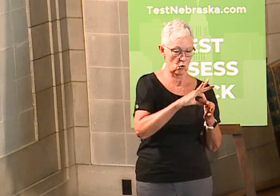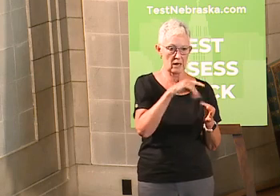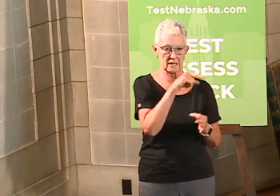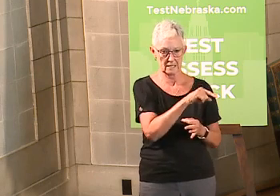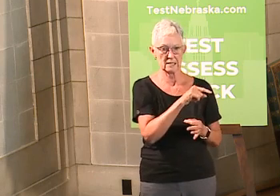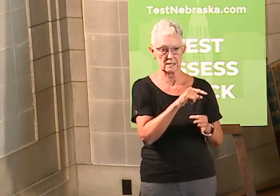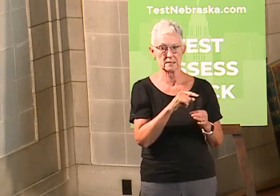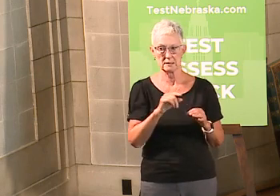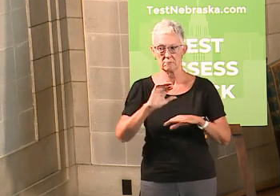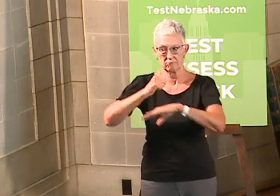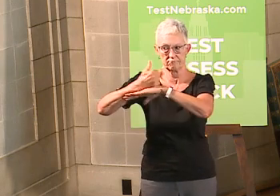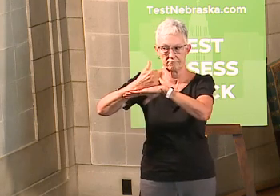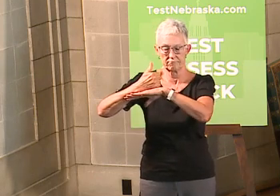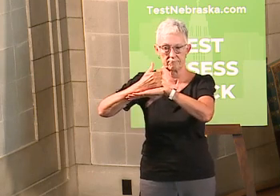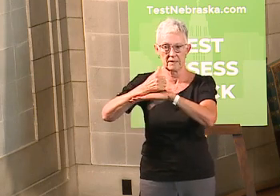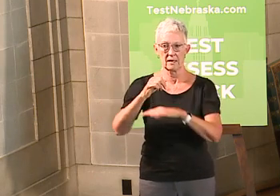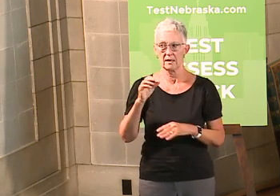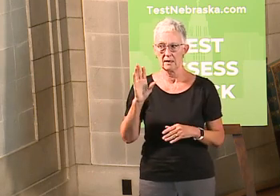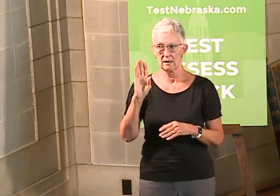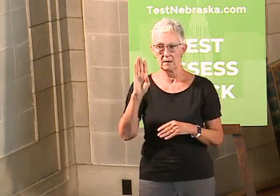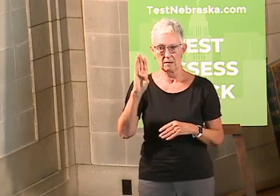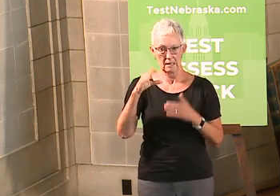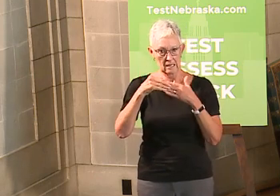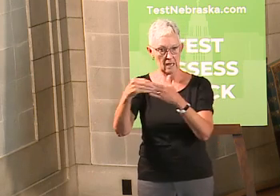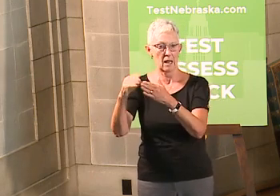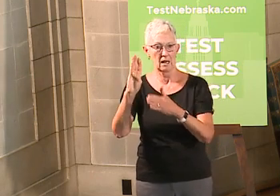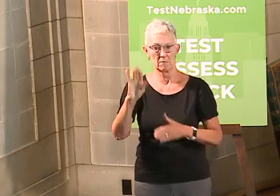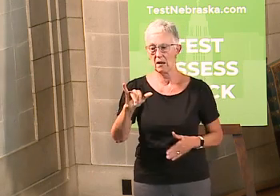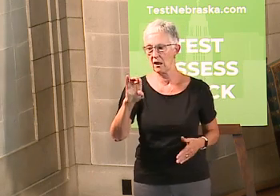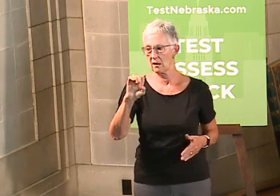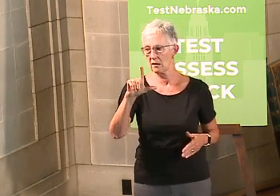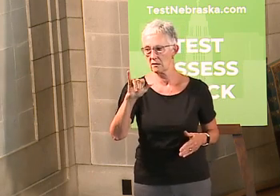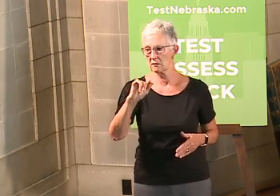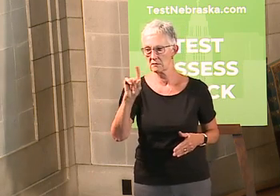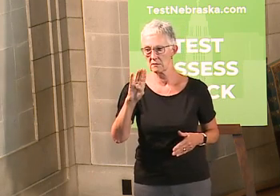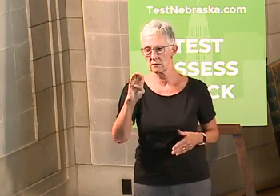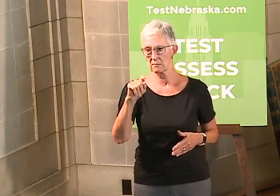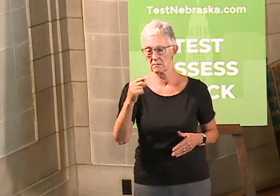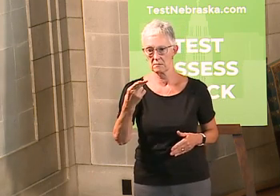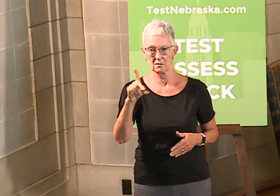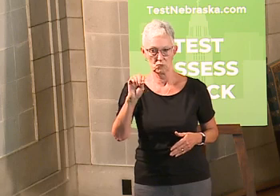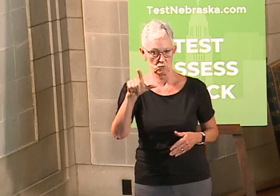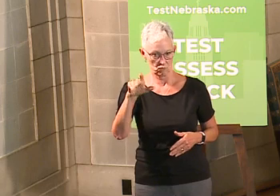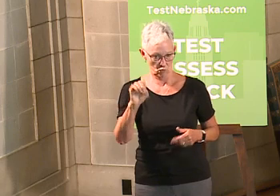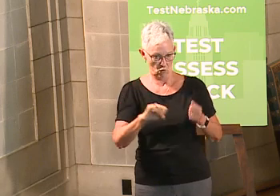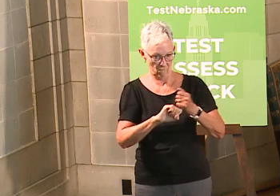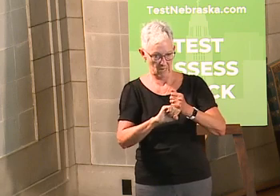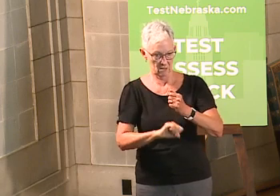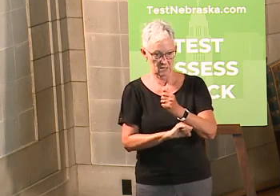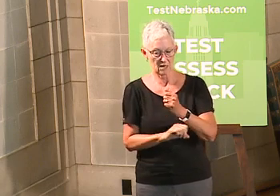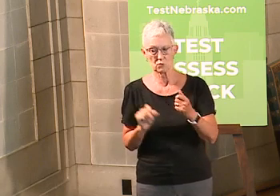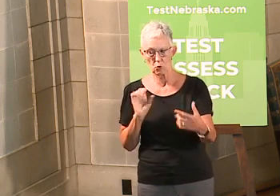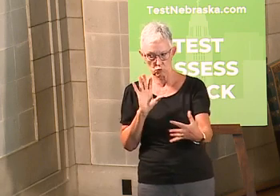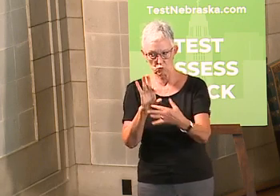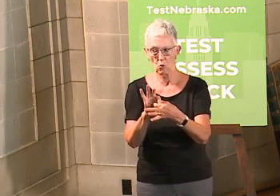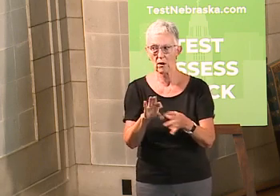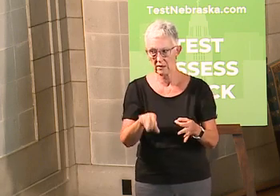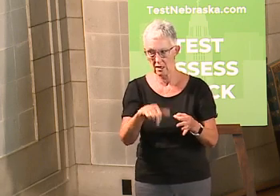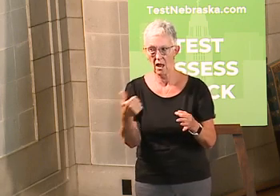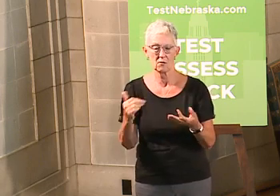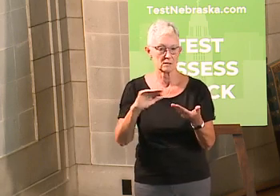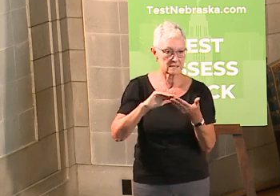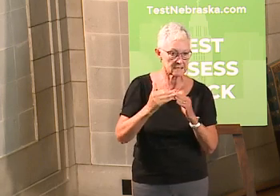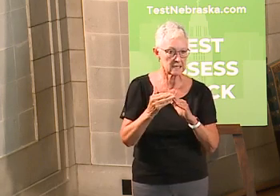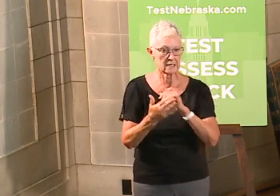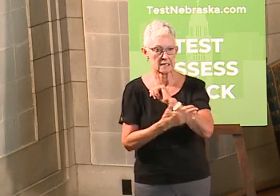Initiative led by the Elizabeth Dole Foundation and join the other 155 cities, counties, and states that have signed on